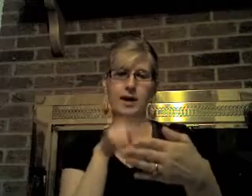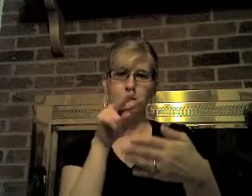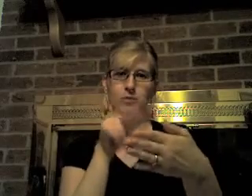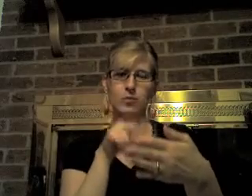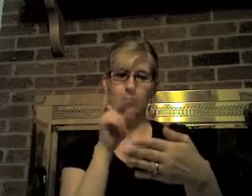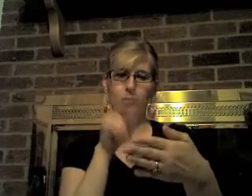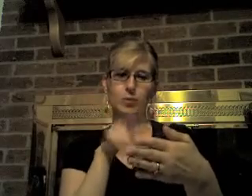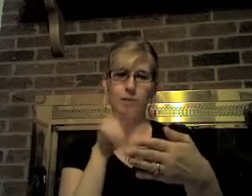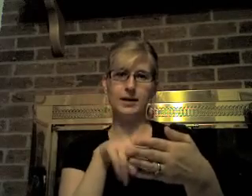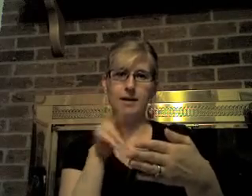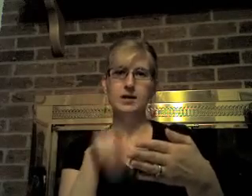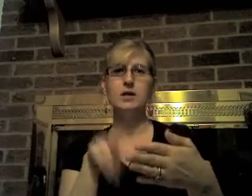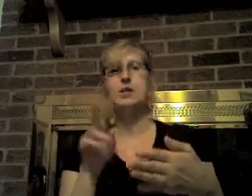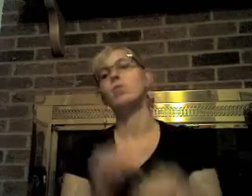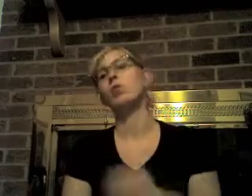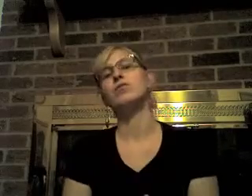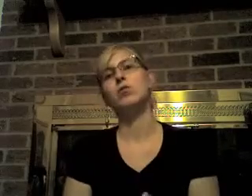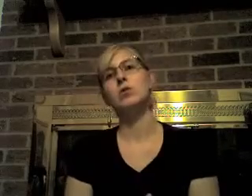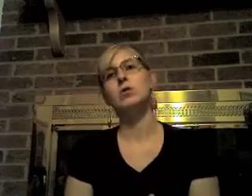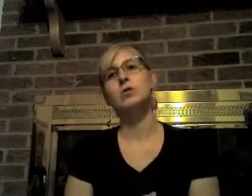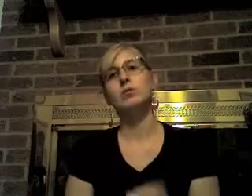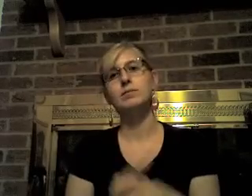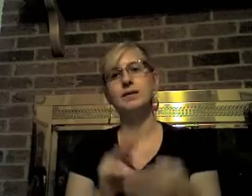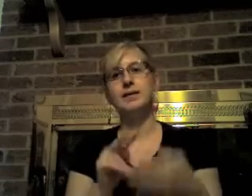can read. More formal would be